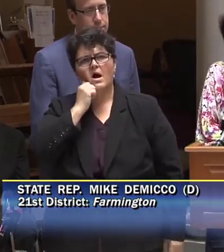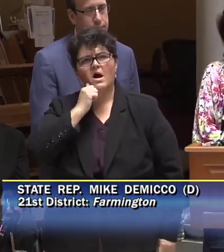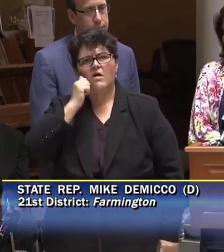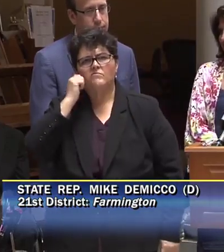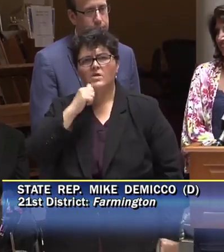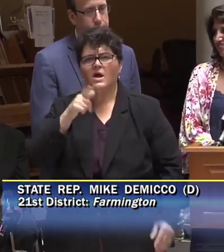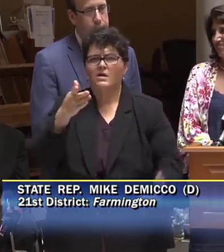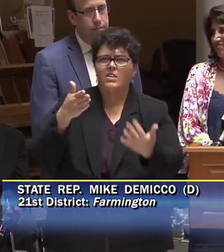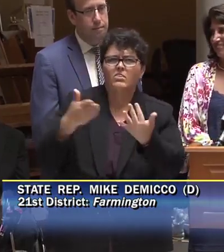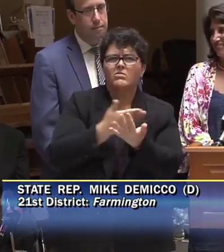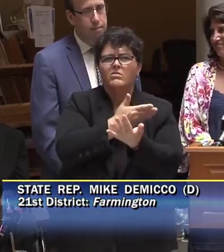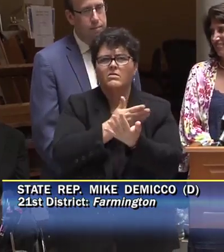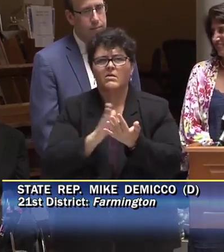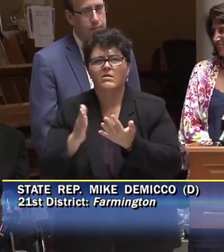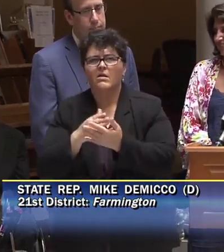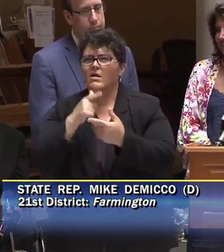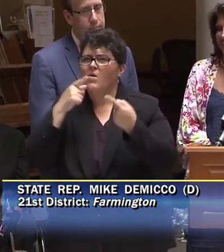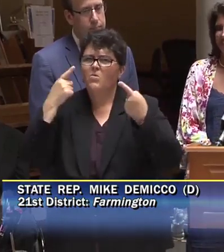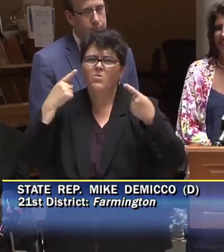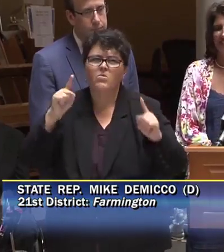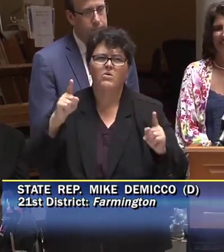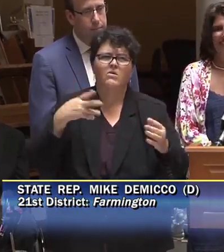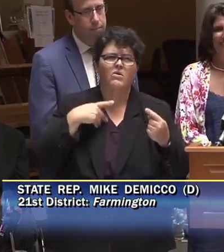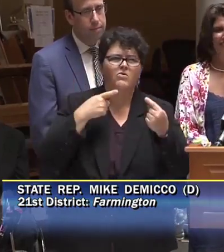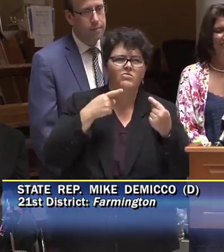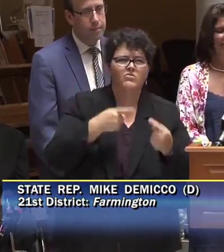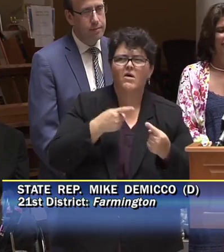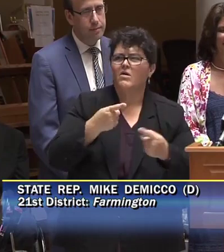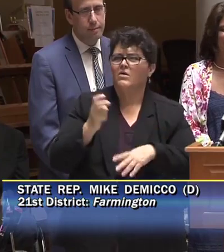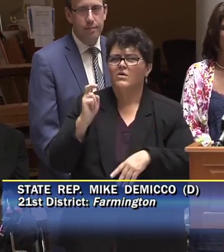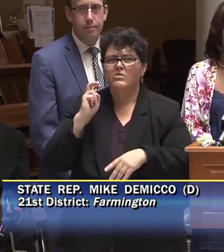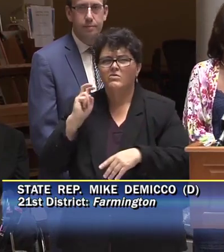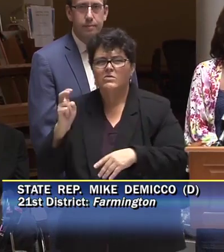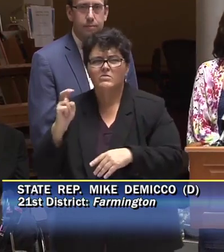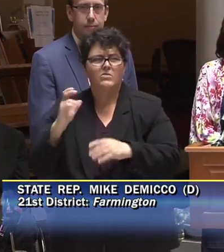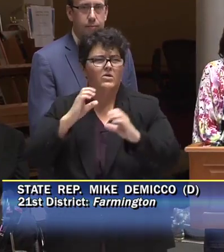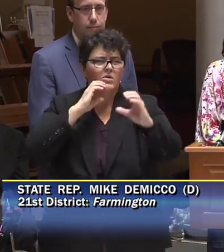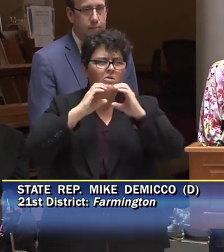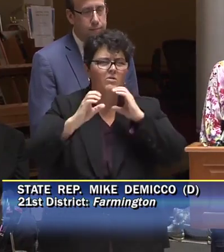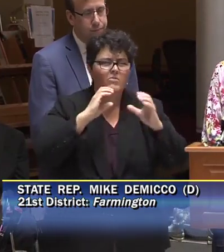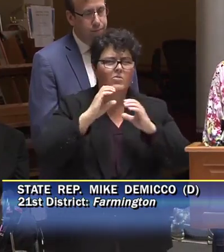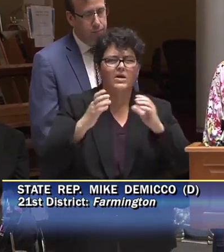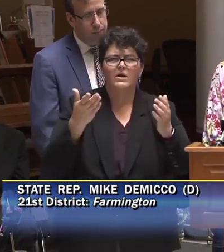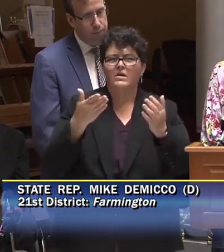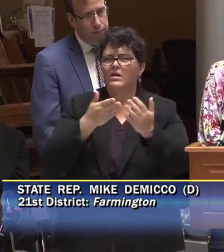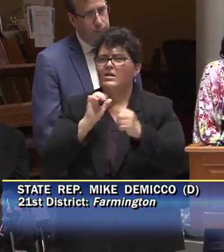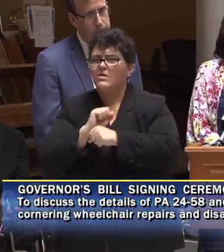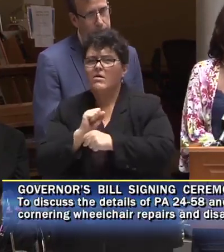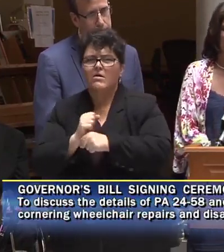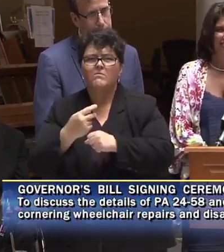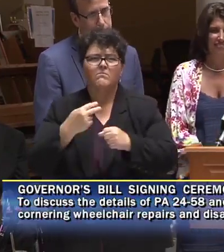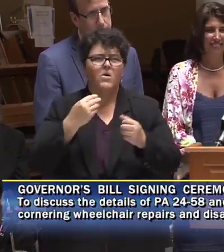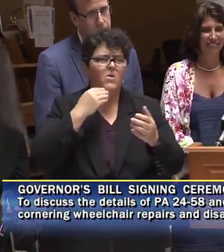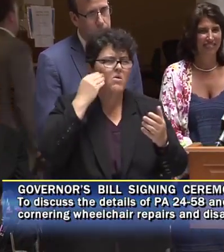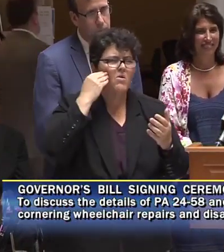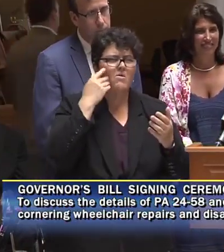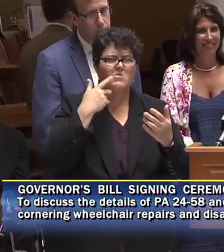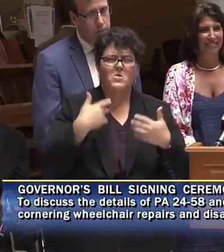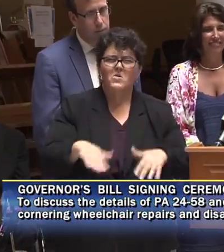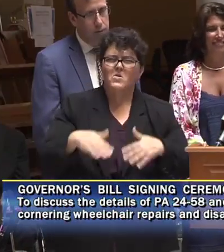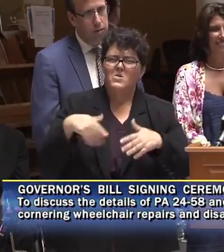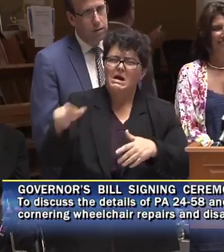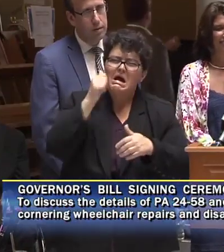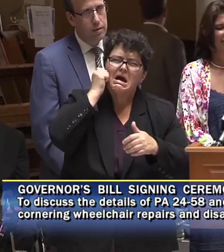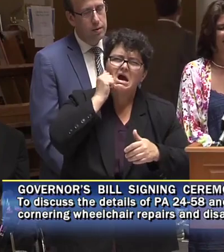daily chores in life, transportation, communication, employment, housing. Well, these two bills can't solve all of